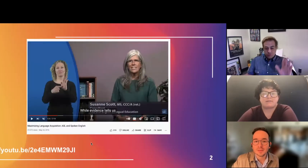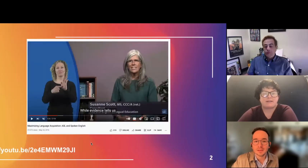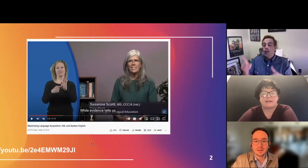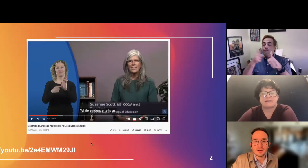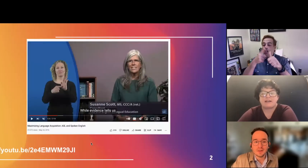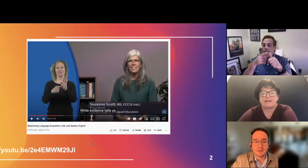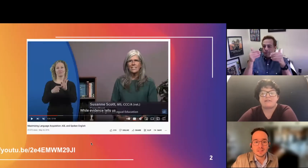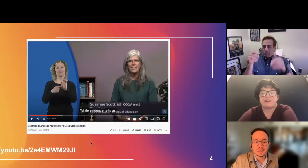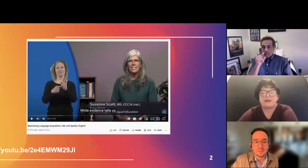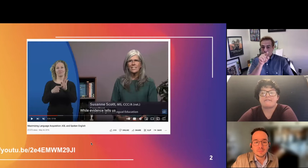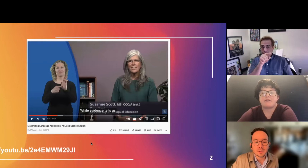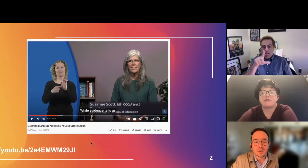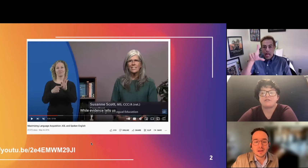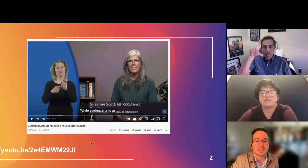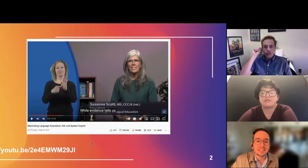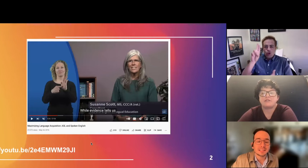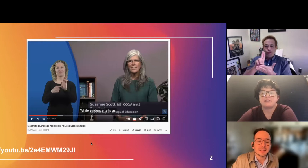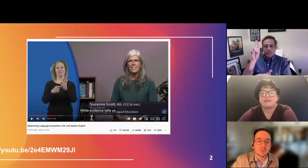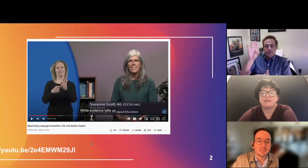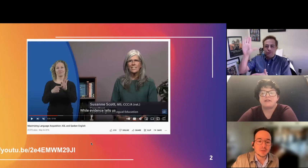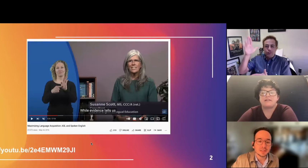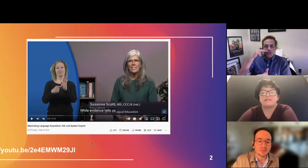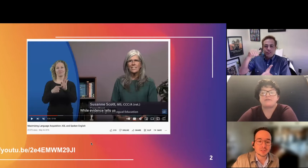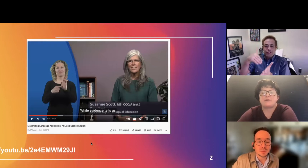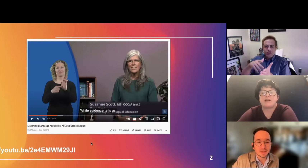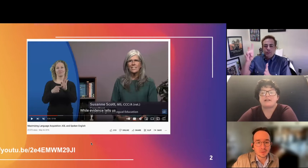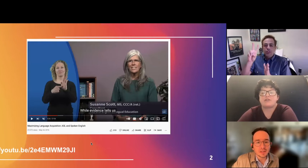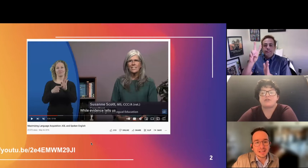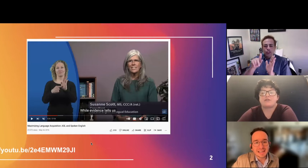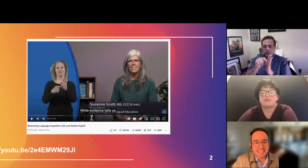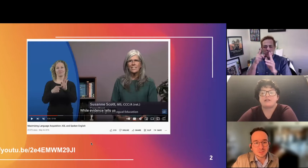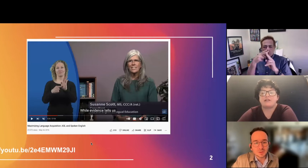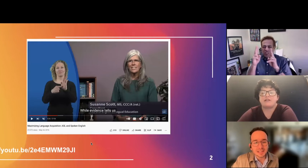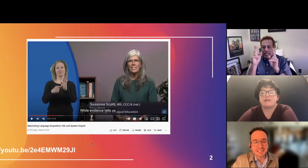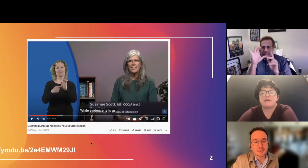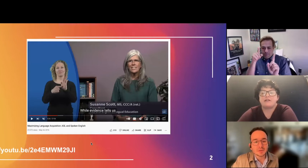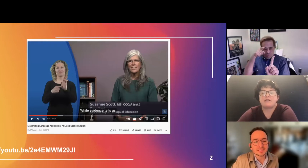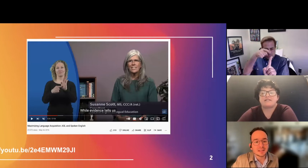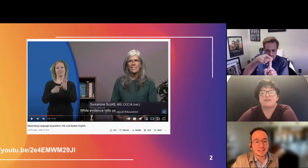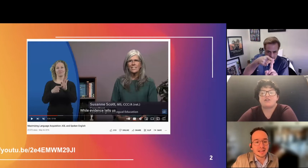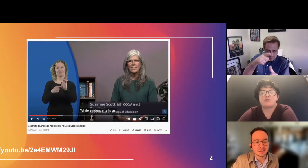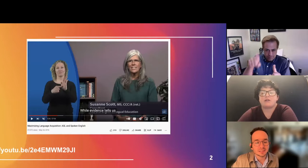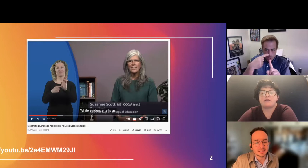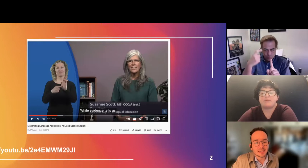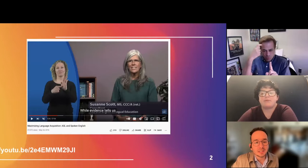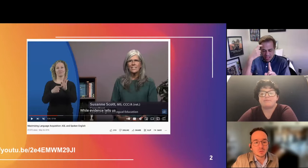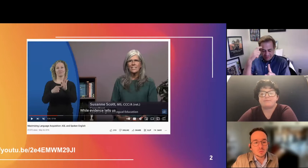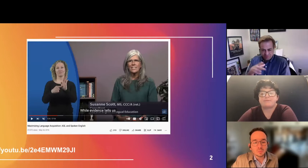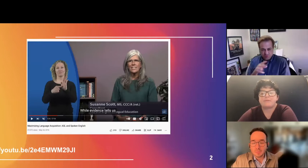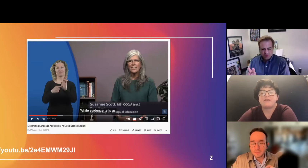Let's play the next slide. Okay, first, this is from Gallaudet University. It's a very short